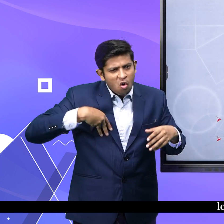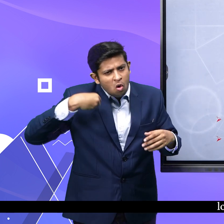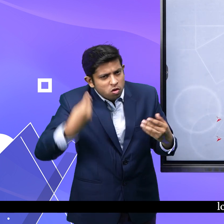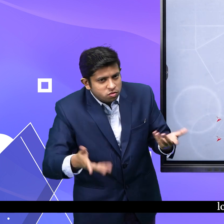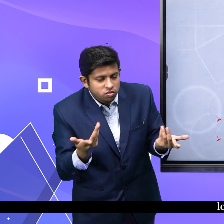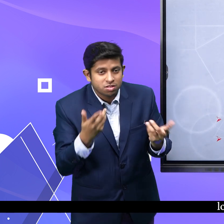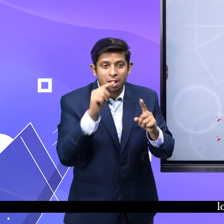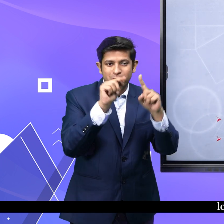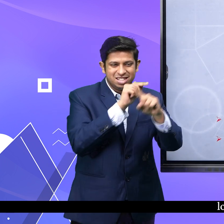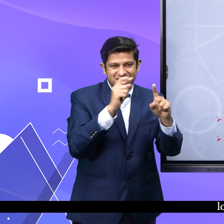discount,